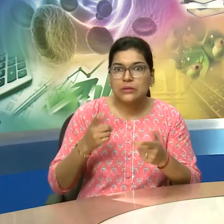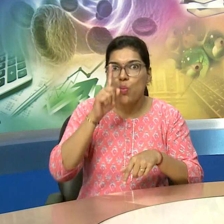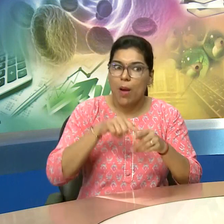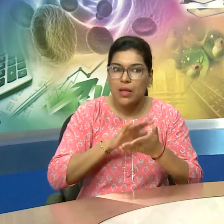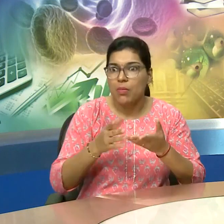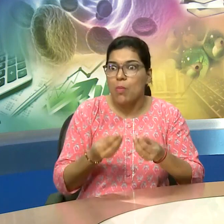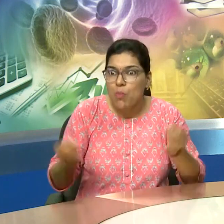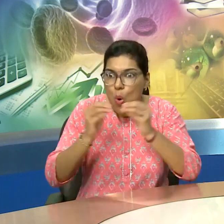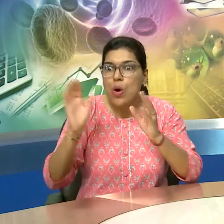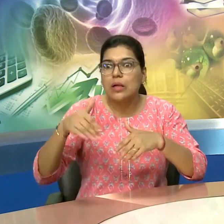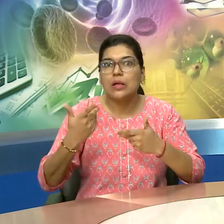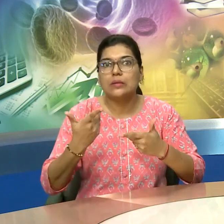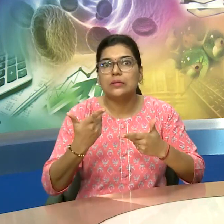amount available on the earth.